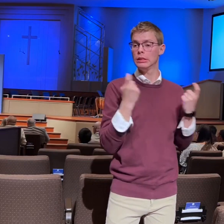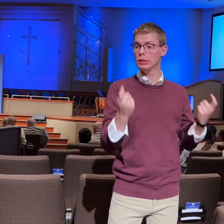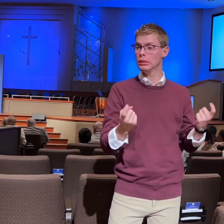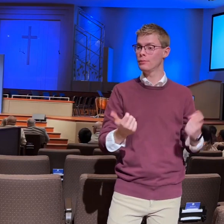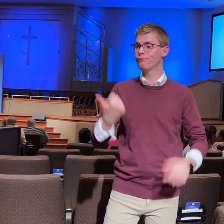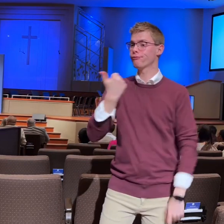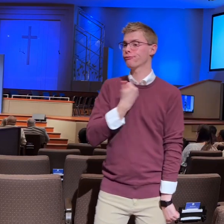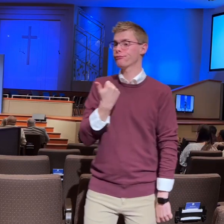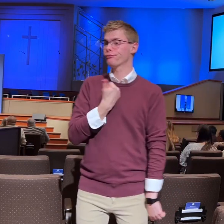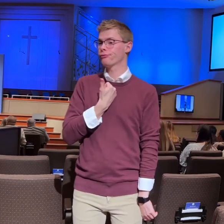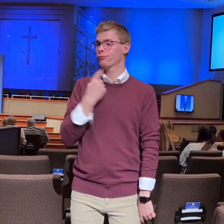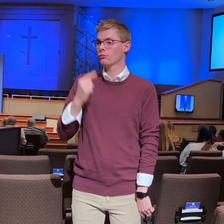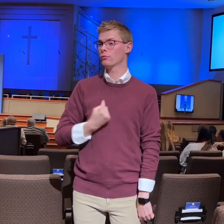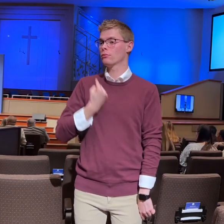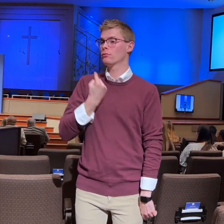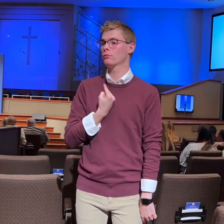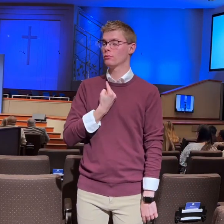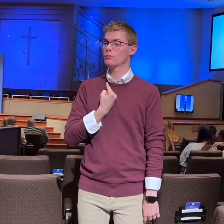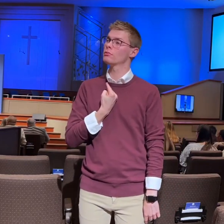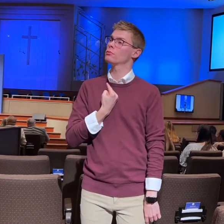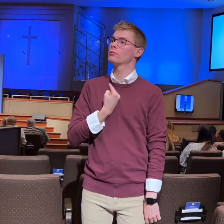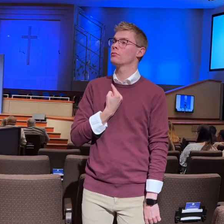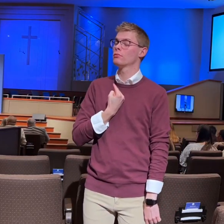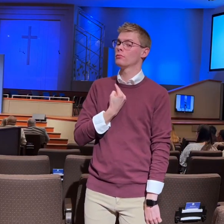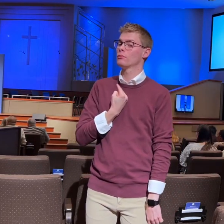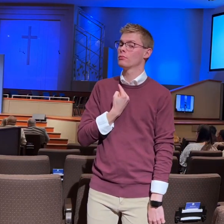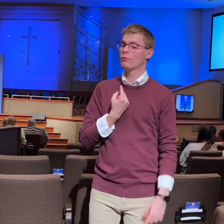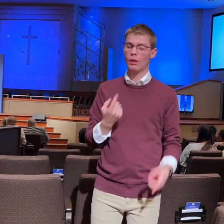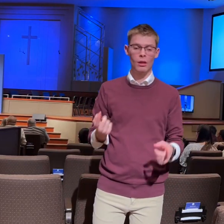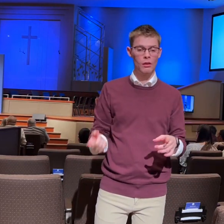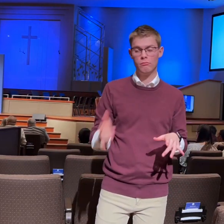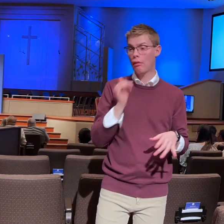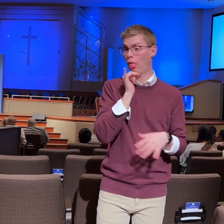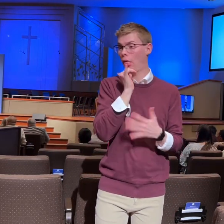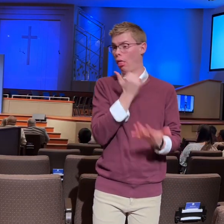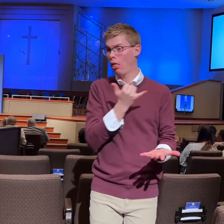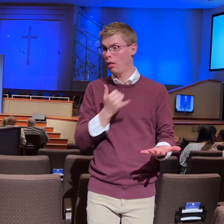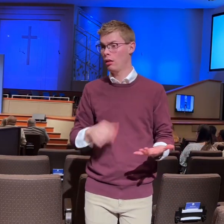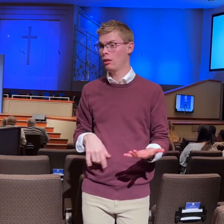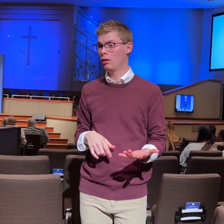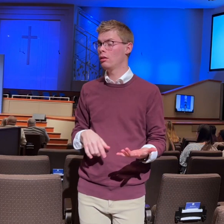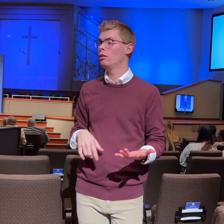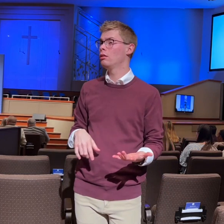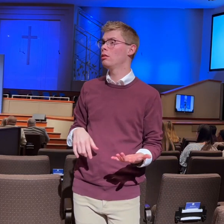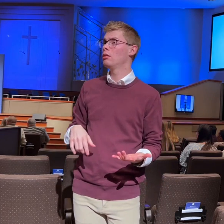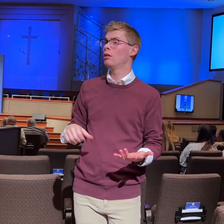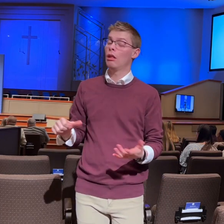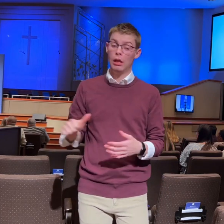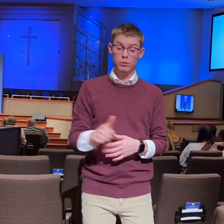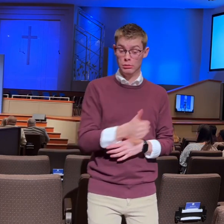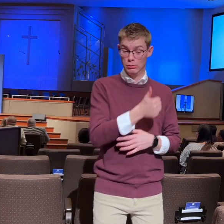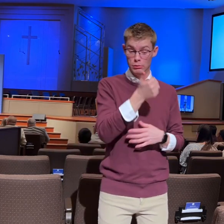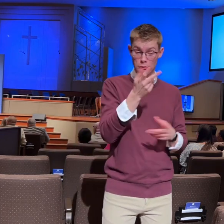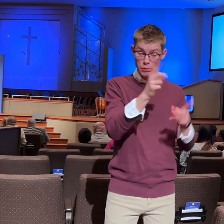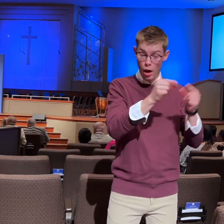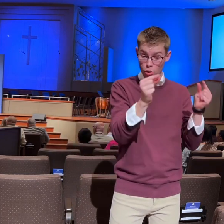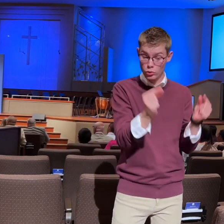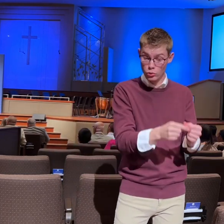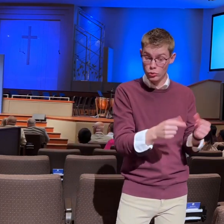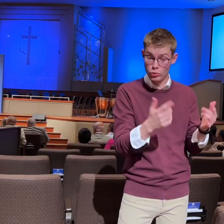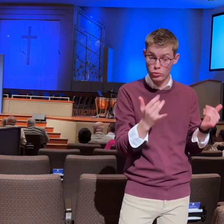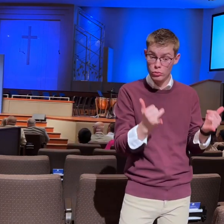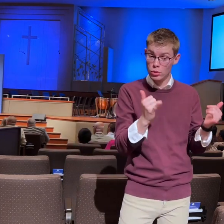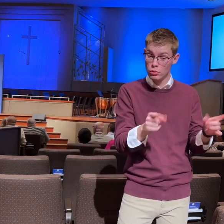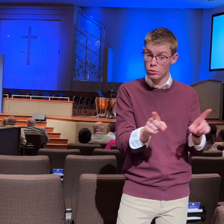without Jesus Christ. During the Dark Ages, there was a false church that rose to worldwide prominence. We speak of it